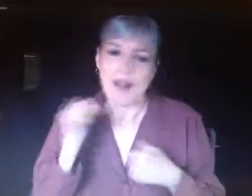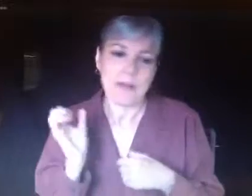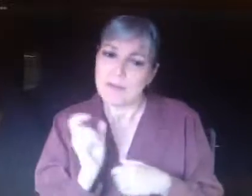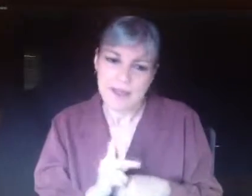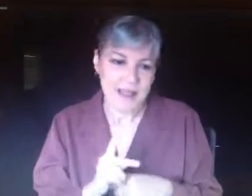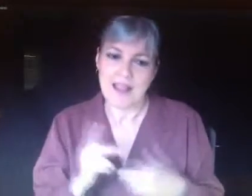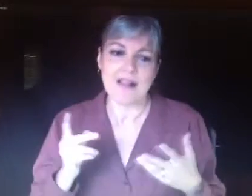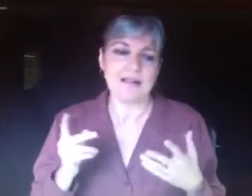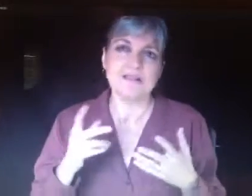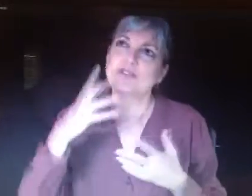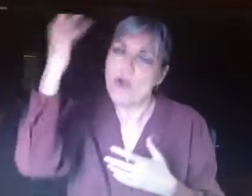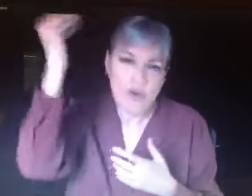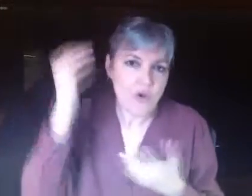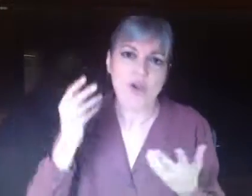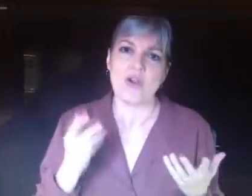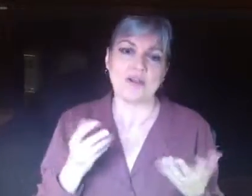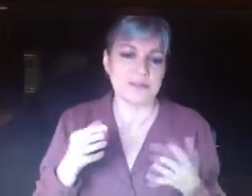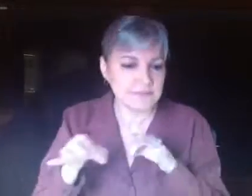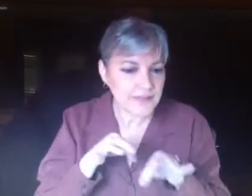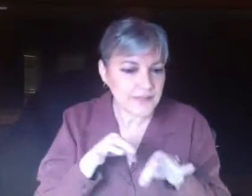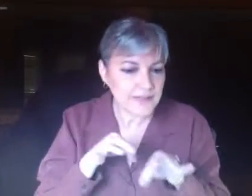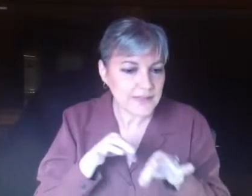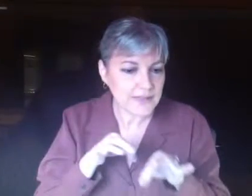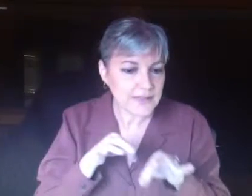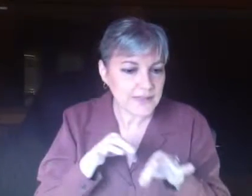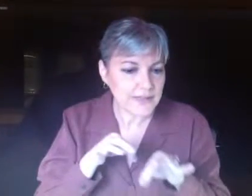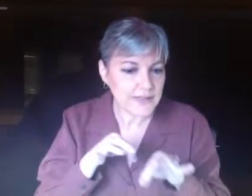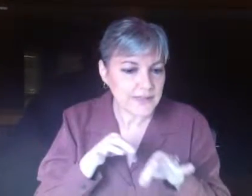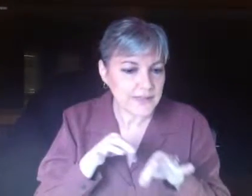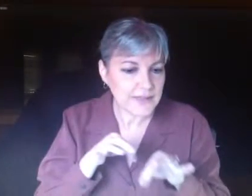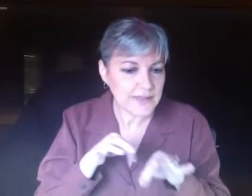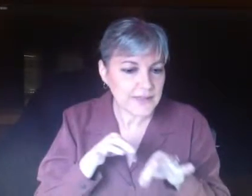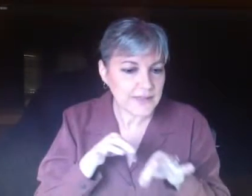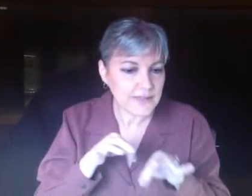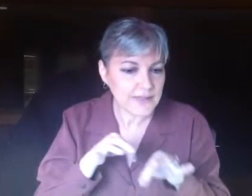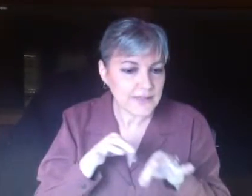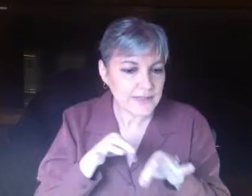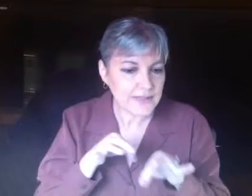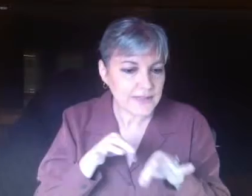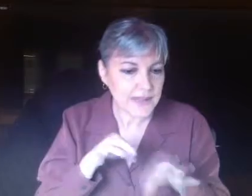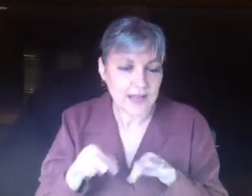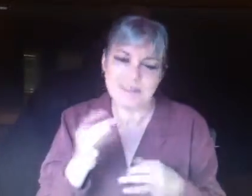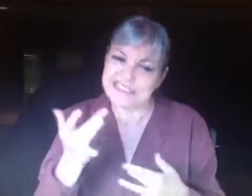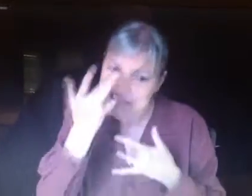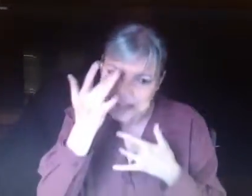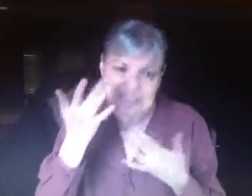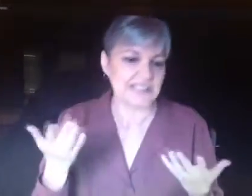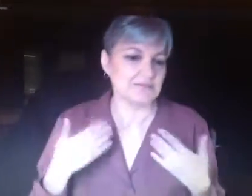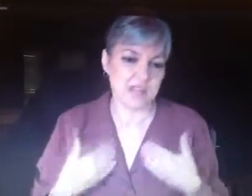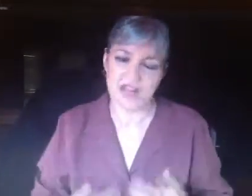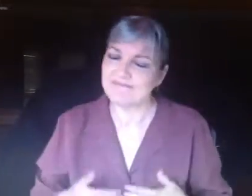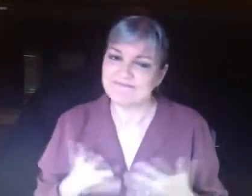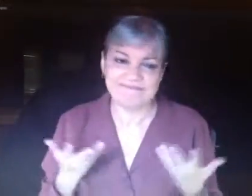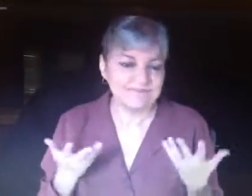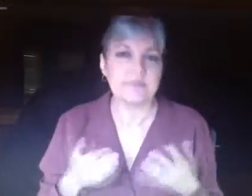You can use such things as the animal's gone, the animal's never coming back, the animal's